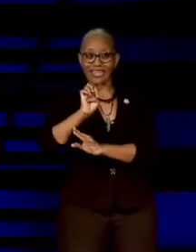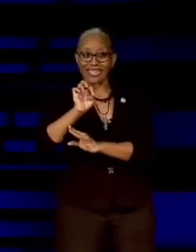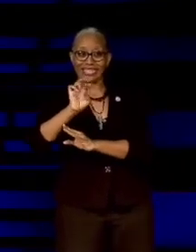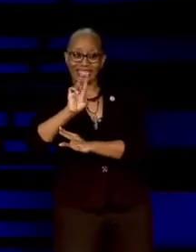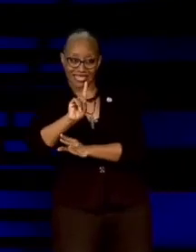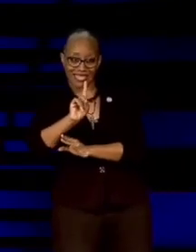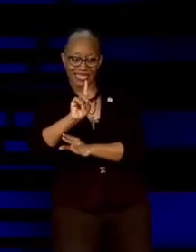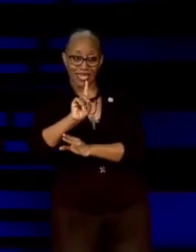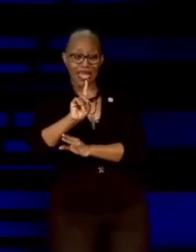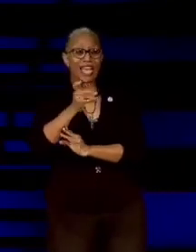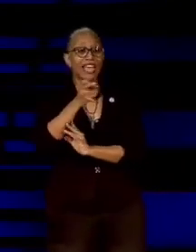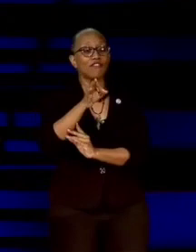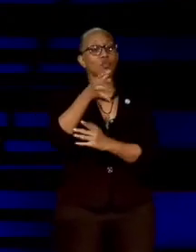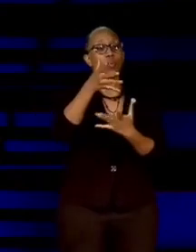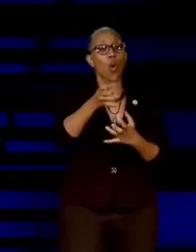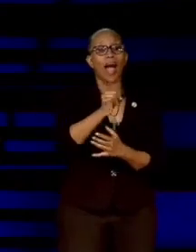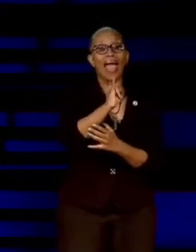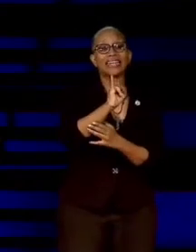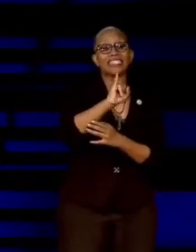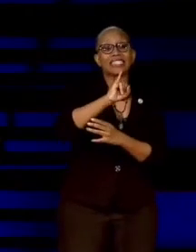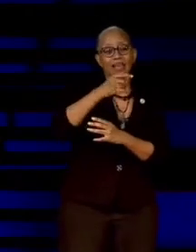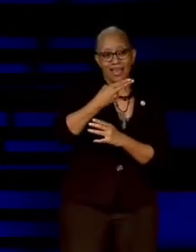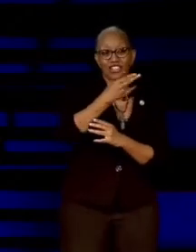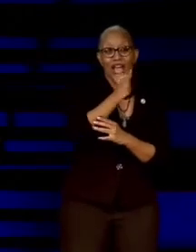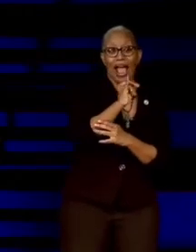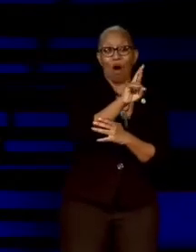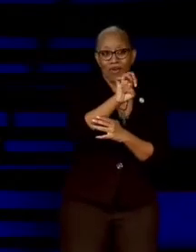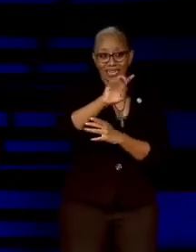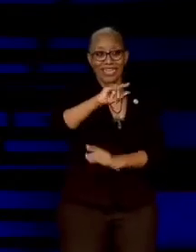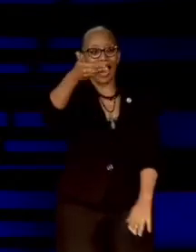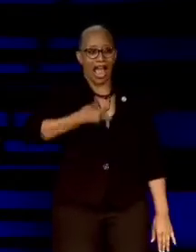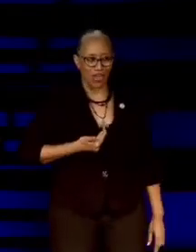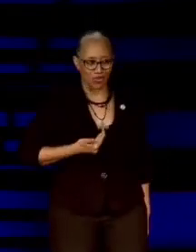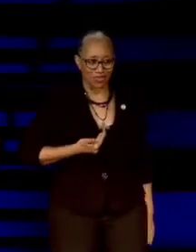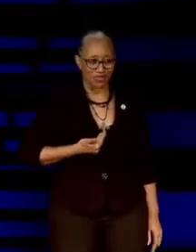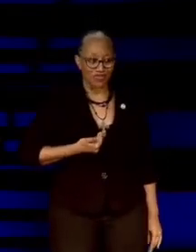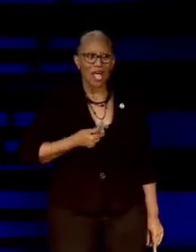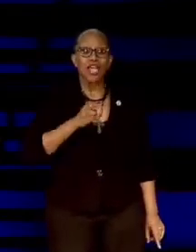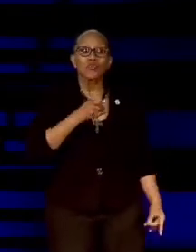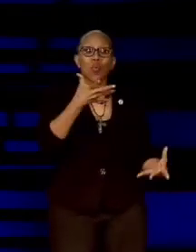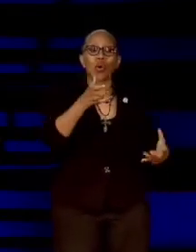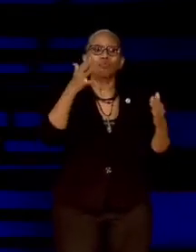H-I-R-E-D. You want to get hired? Go higher in Jesus.